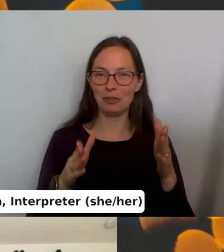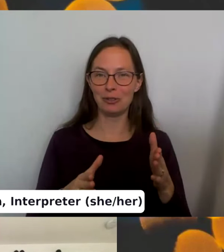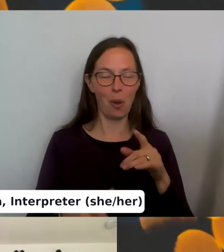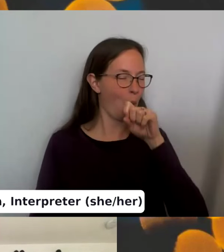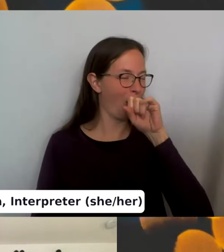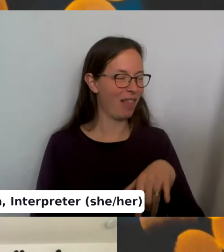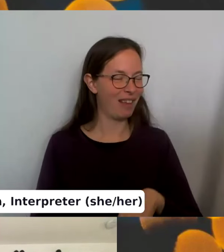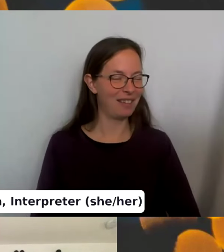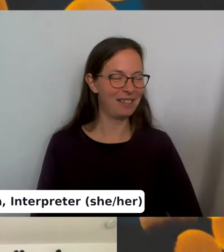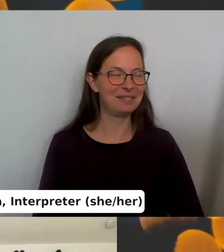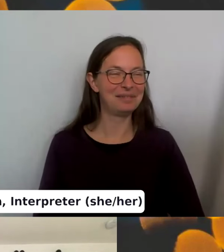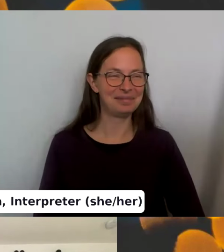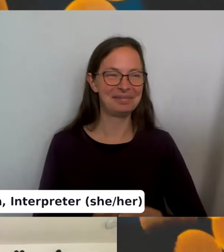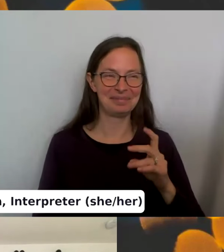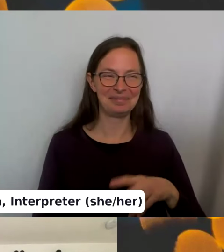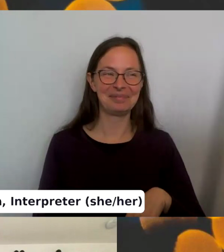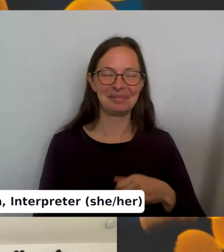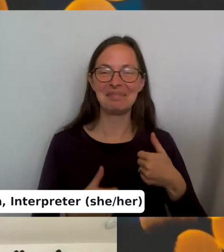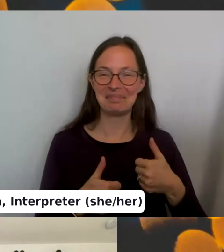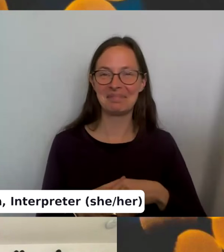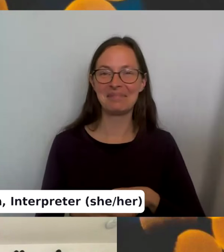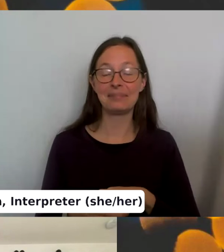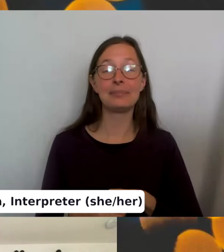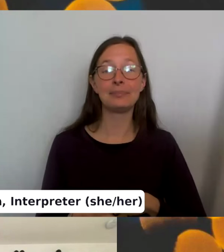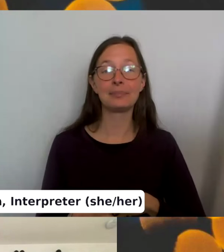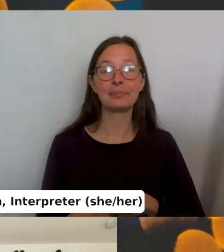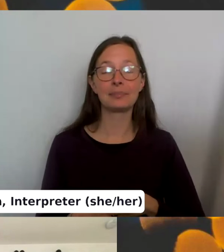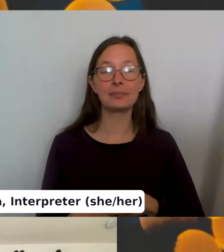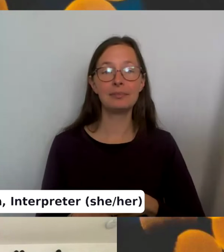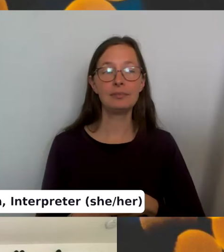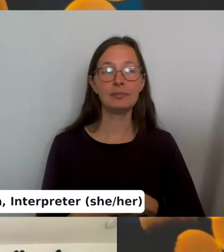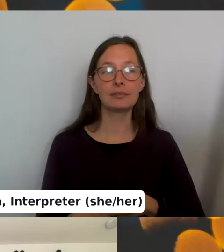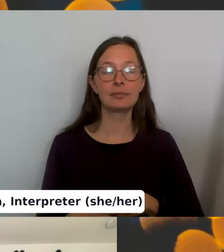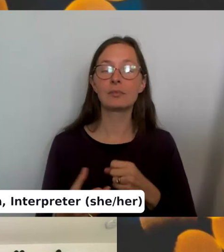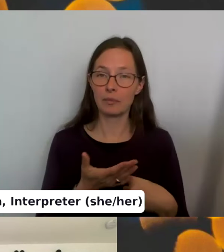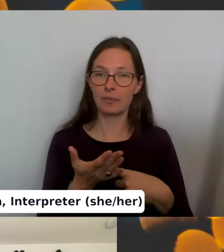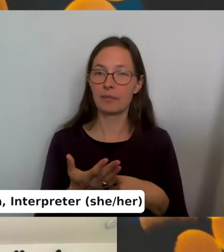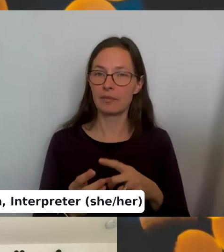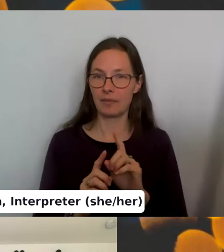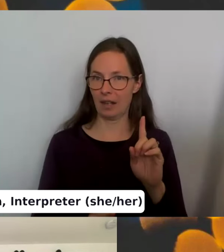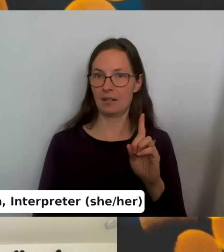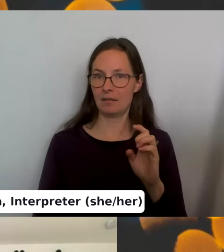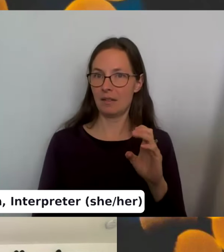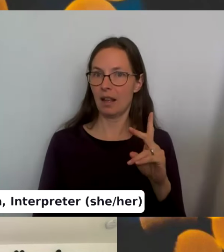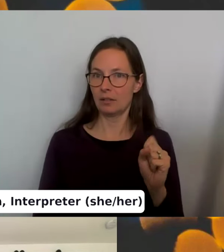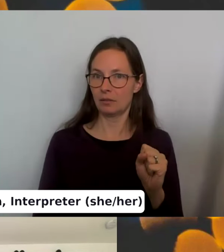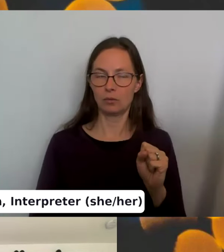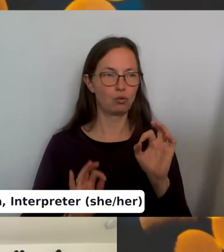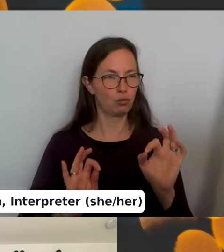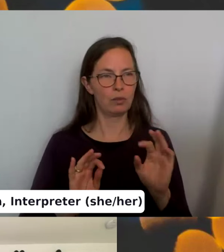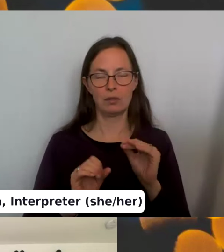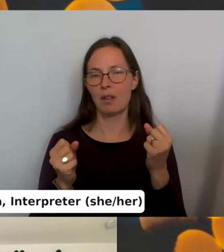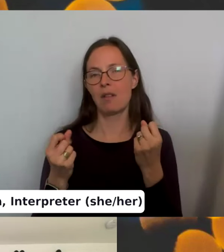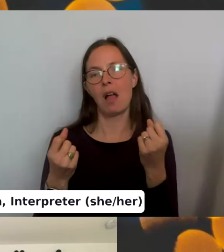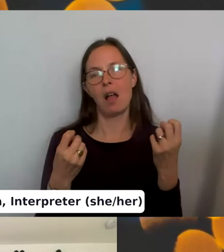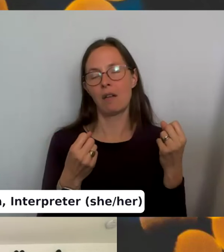it. Okay, cool. So we're talking about decks, which is great. And there are a lot of